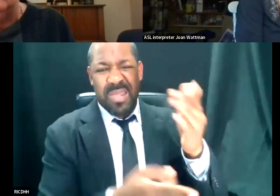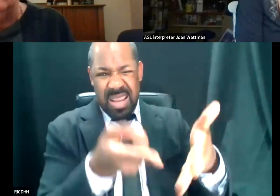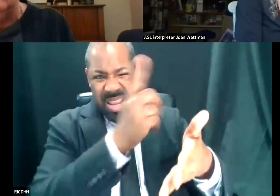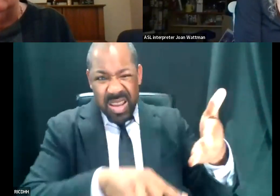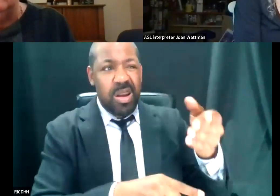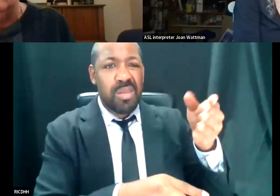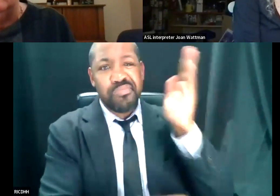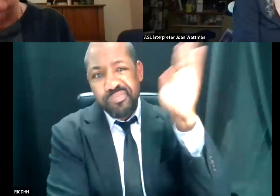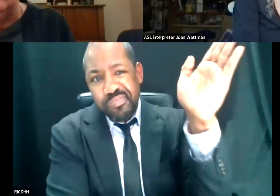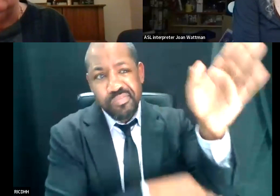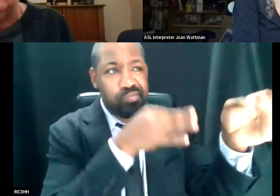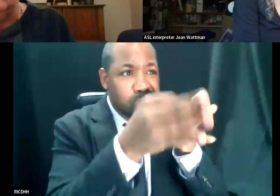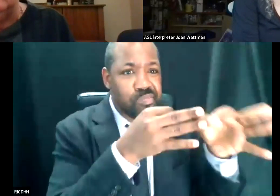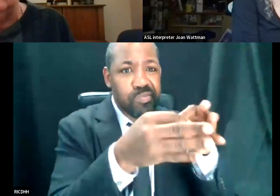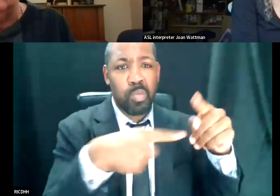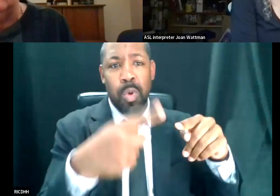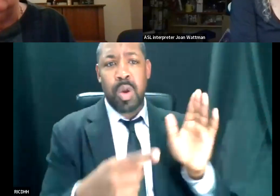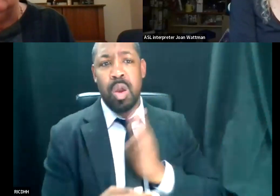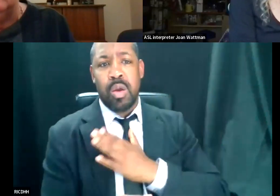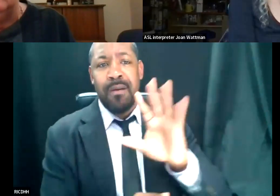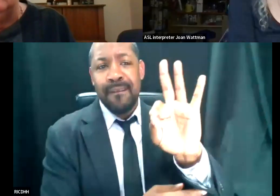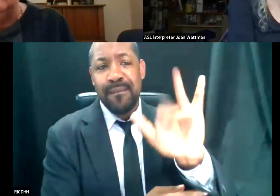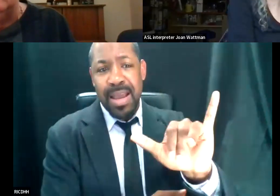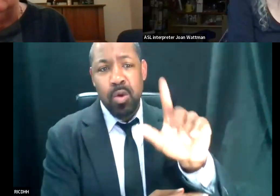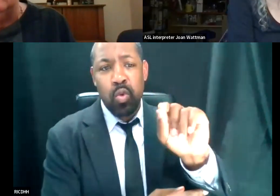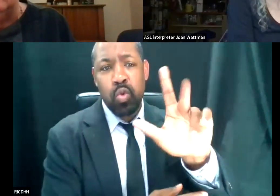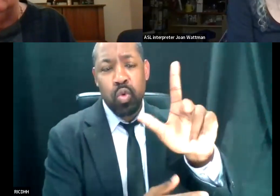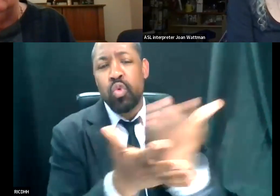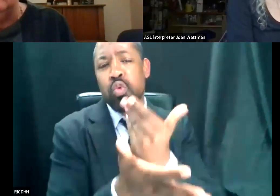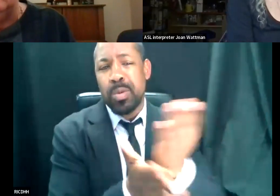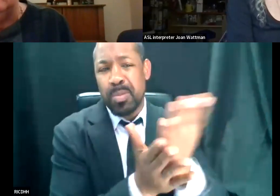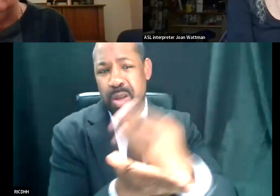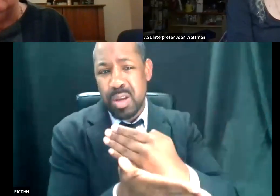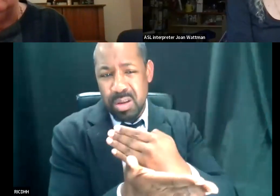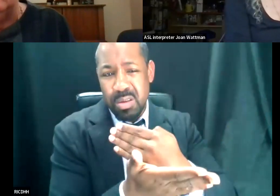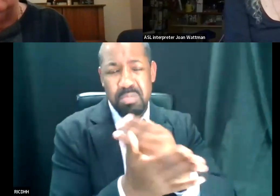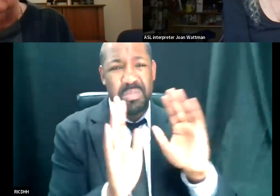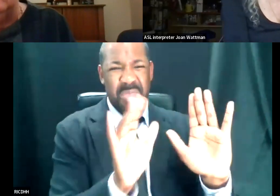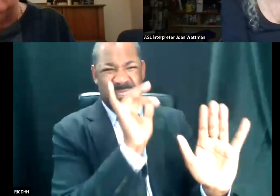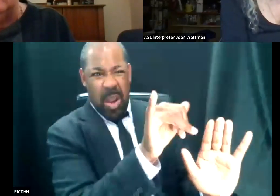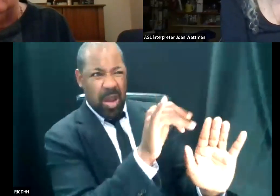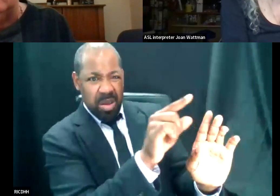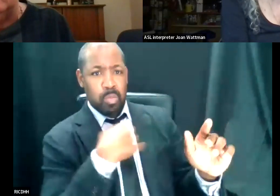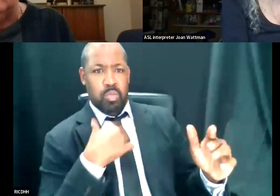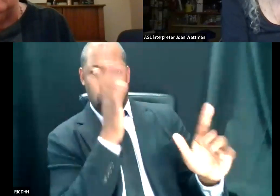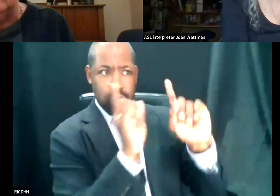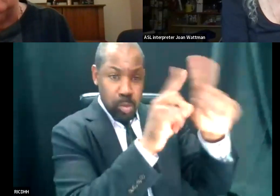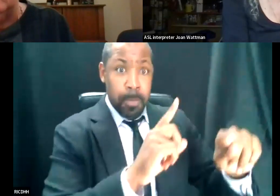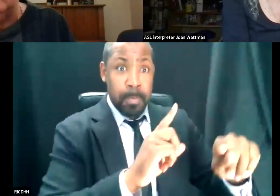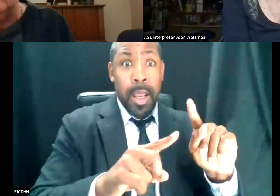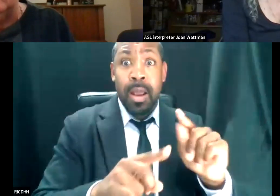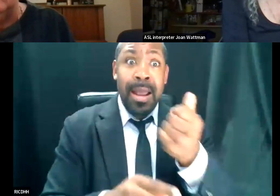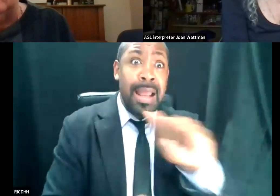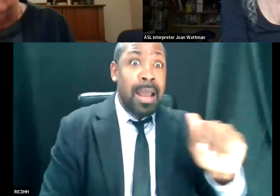coming to the state coming up within the next couple of weeks for FY23. We'll